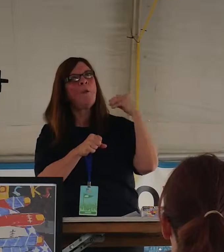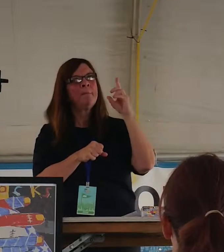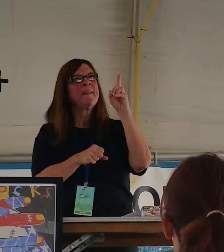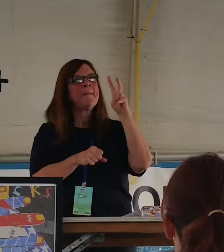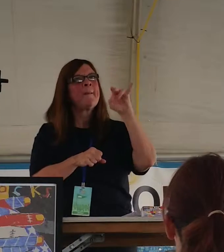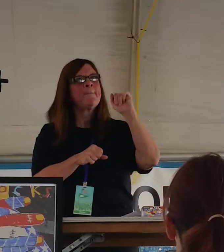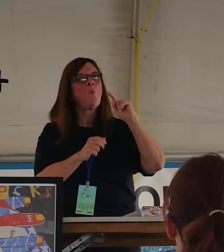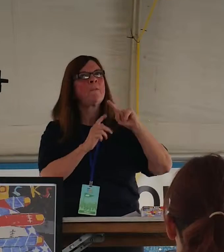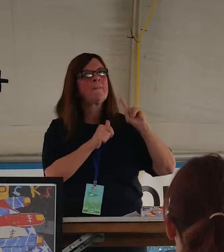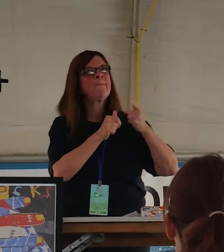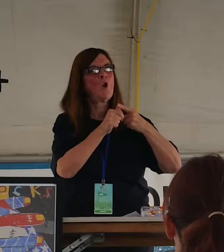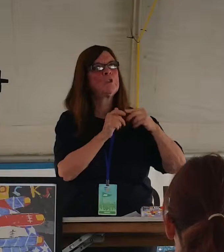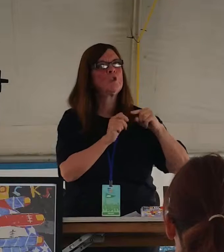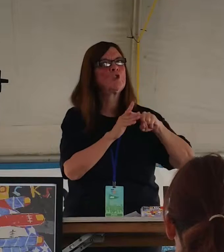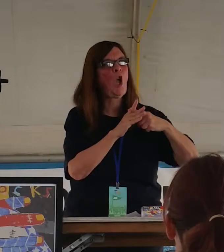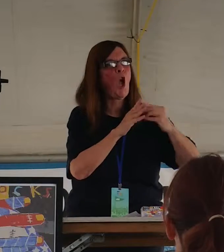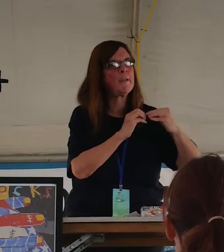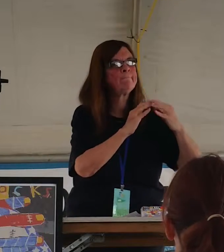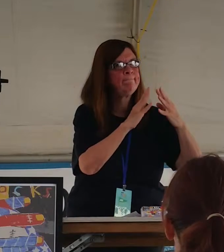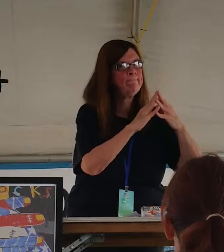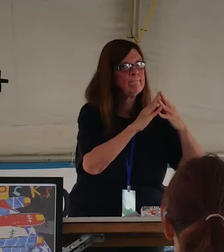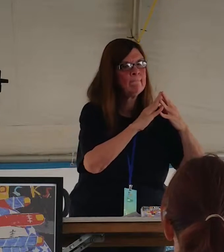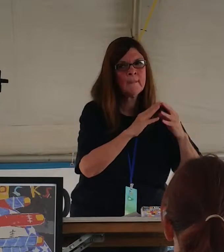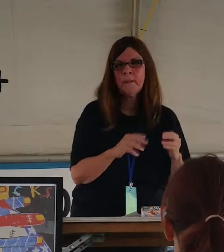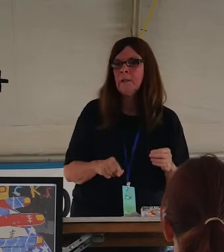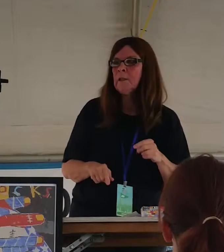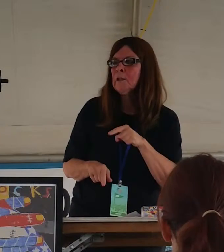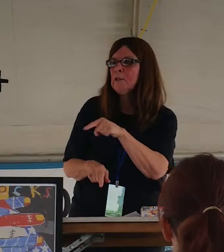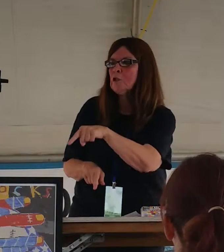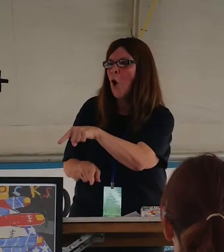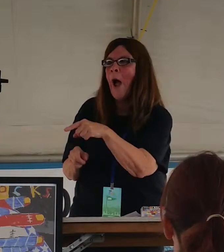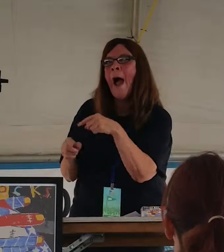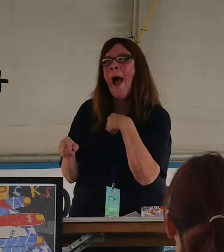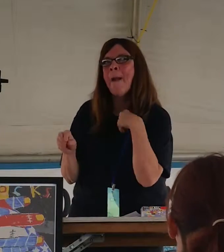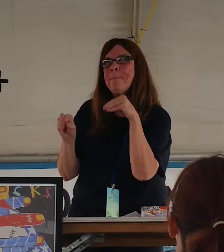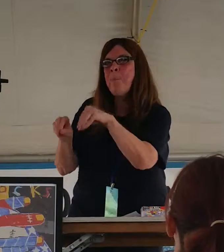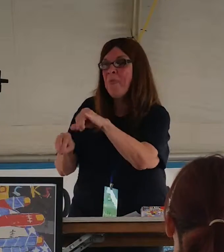I think maybe 27 years ago was the first Divya movement.